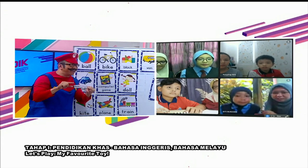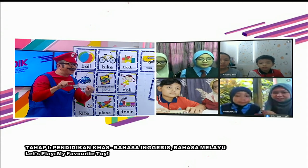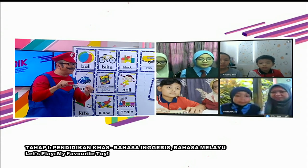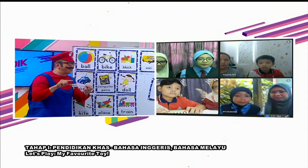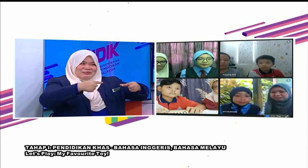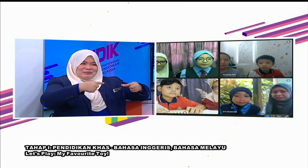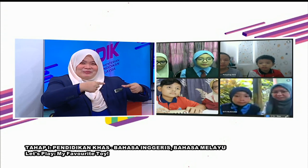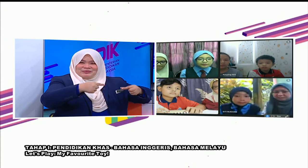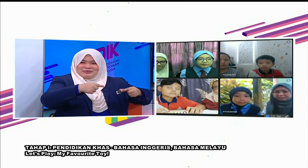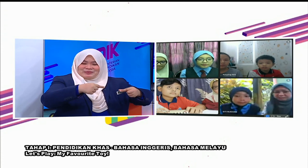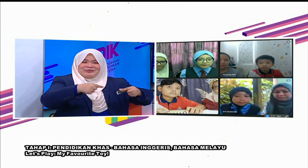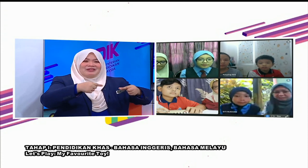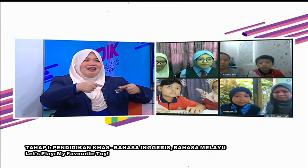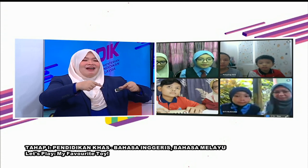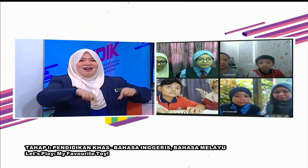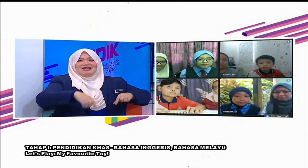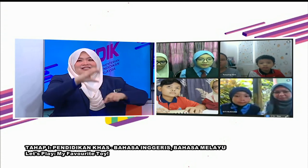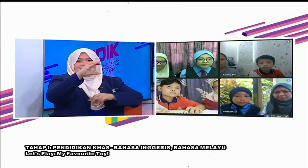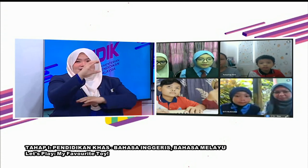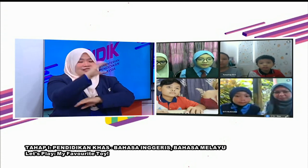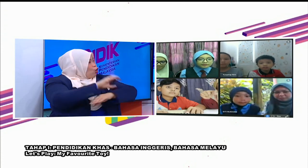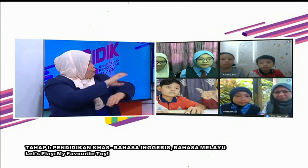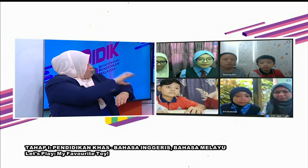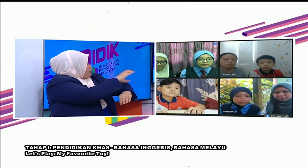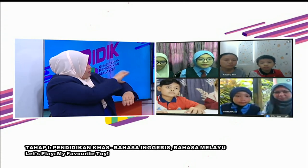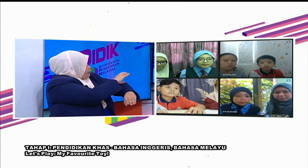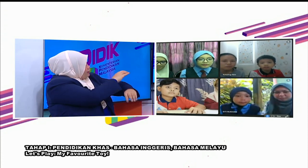Computer. Game. Yes.